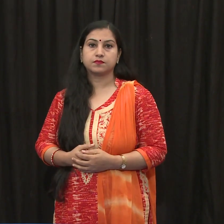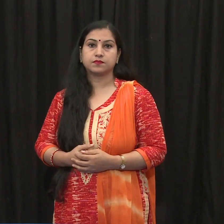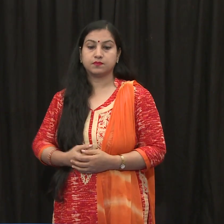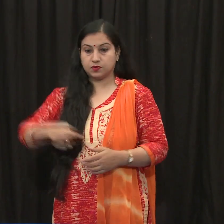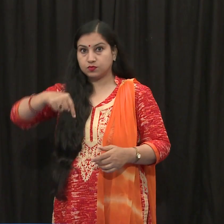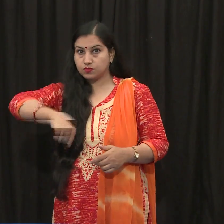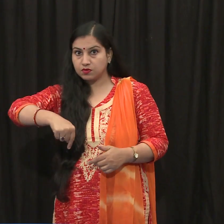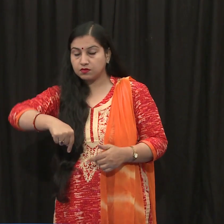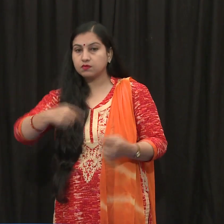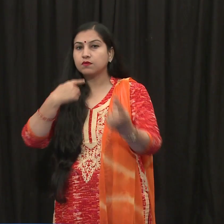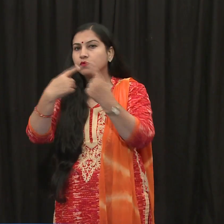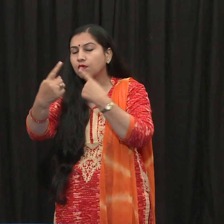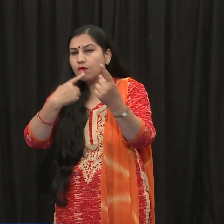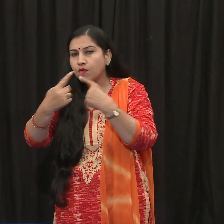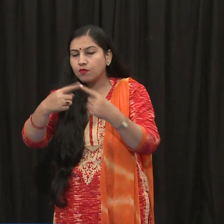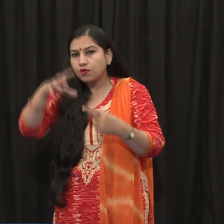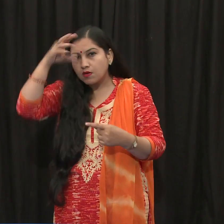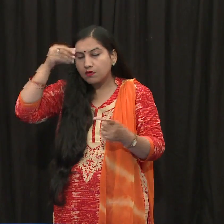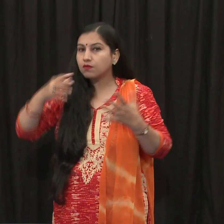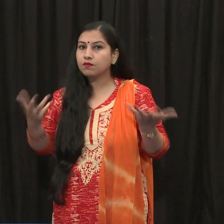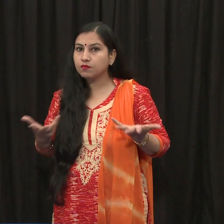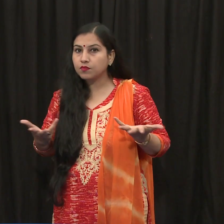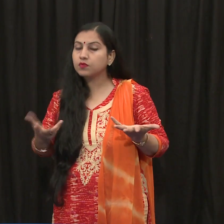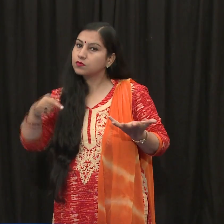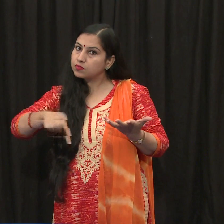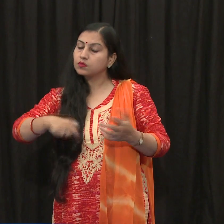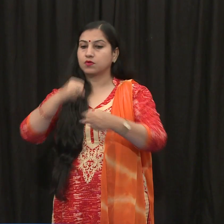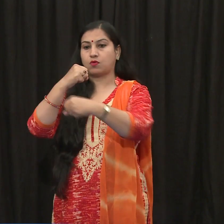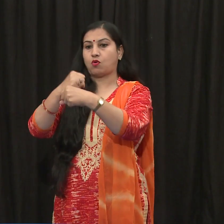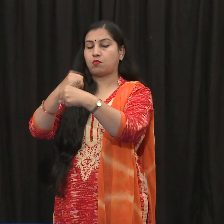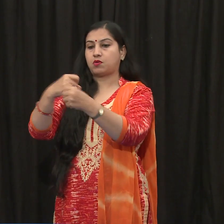Today, we shall learn about the Constitution of India.